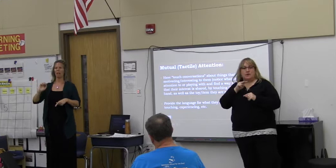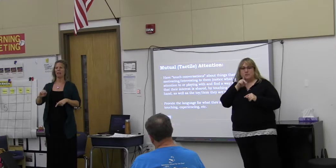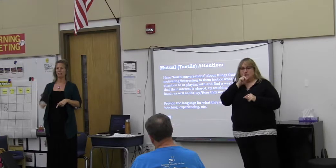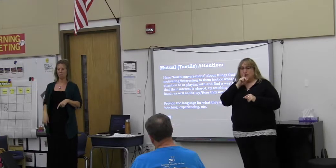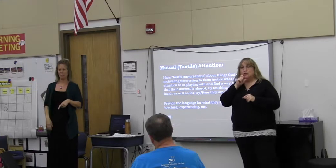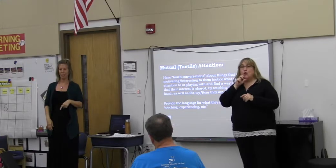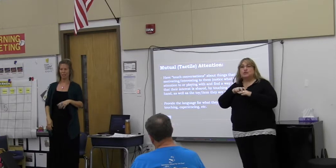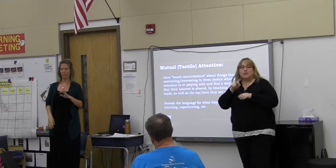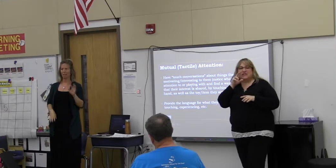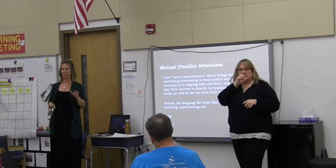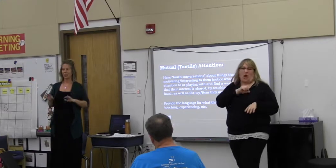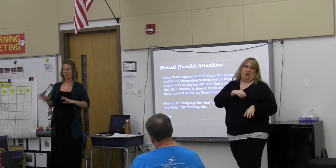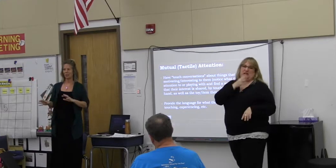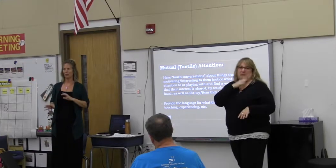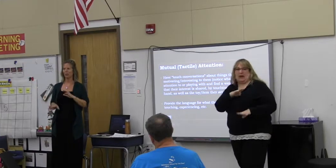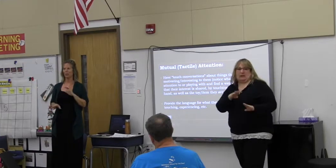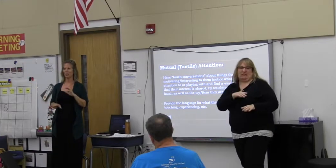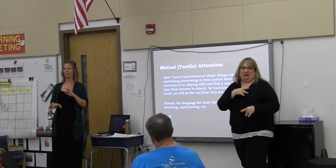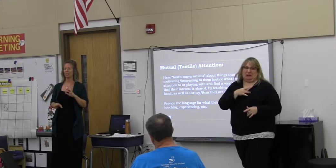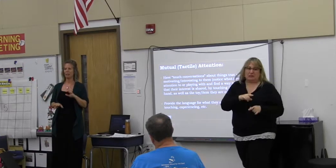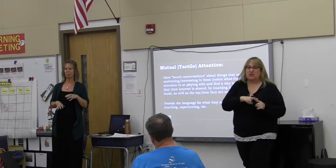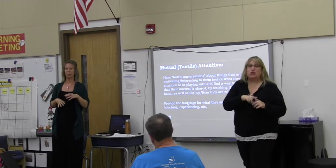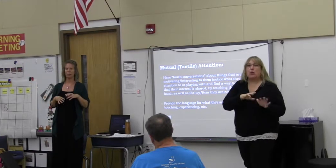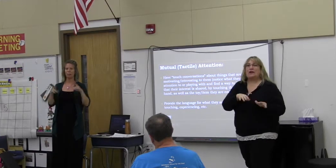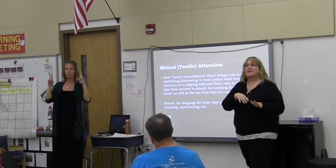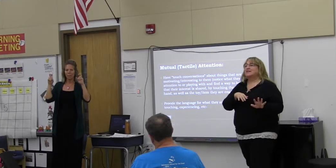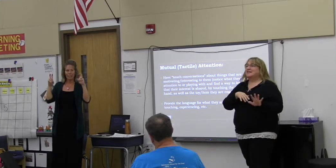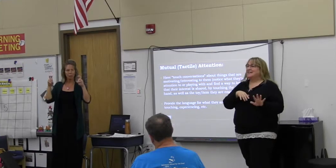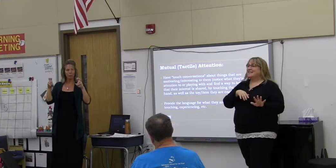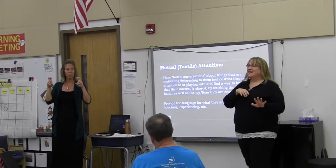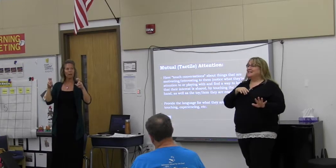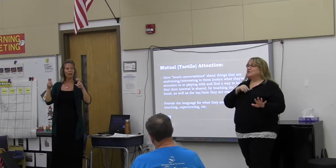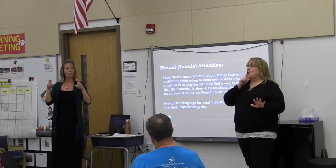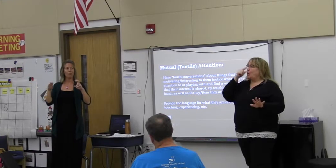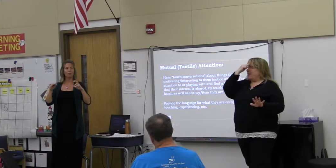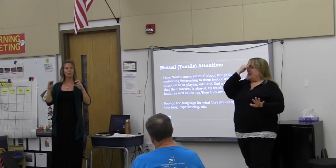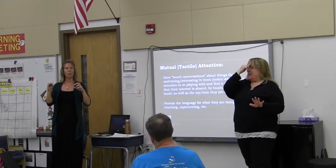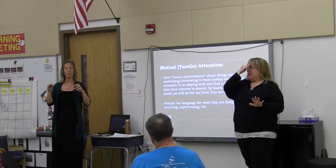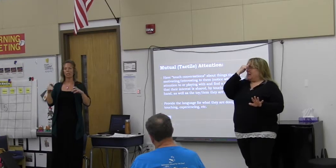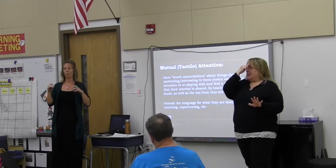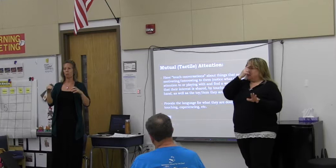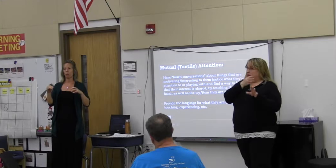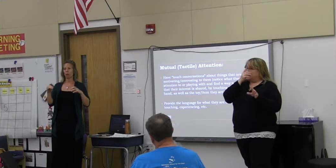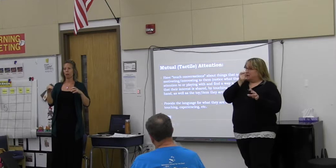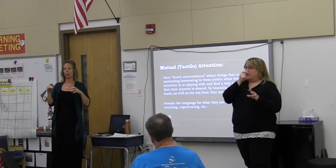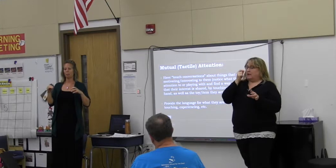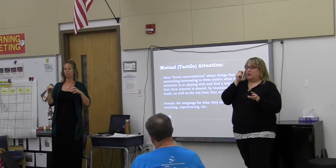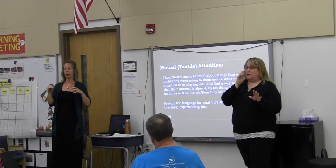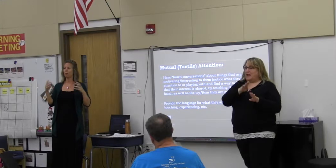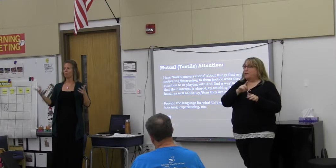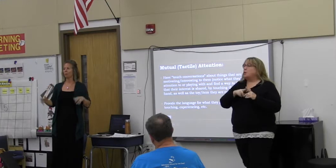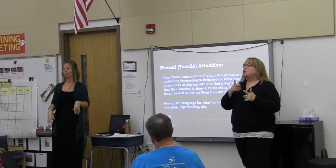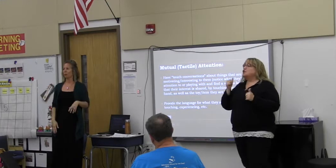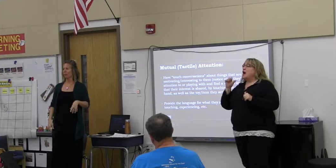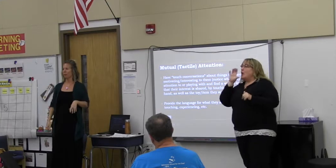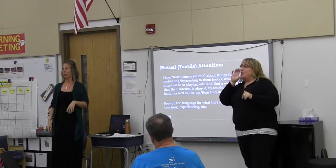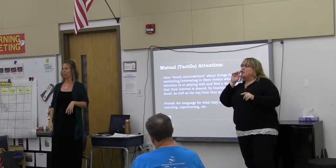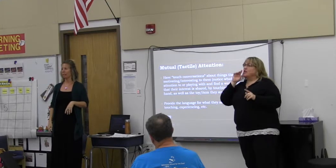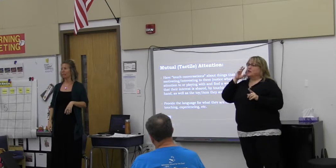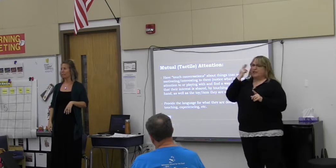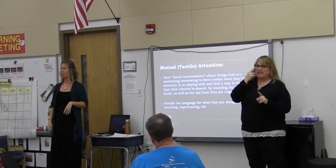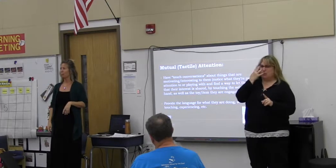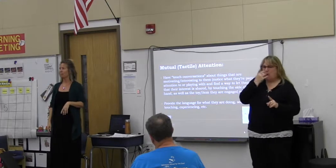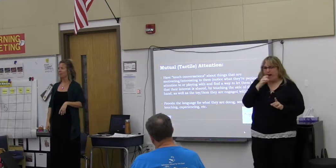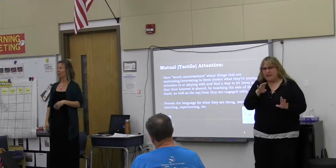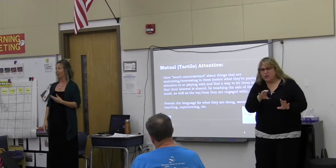think, that's a behavior, I don't like what they're doing, or think it might be a behavior. We always try to look for a purpose in what they're doing.